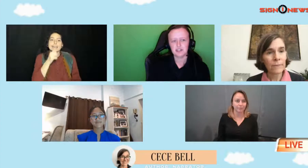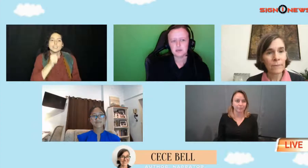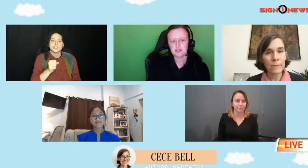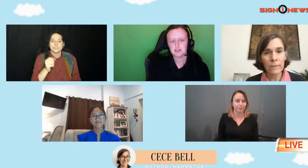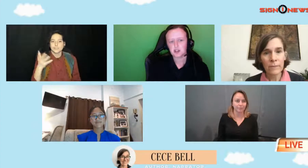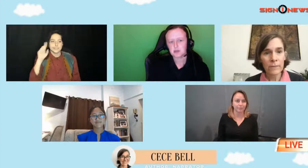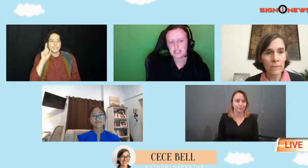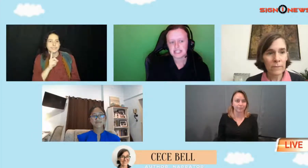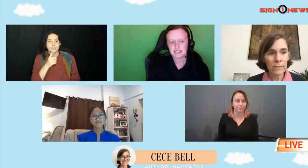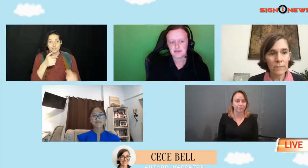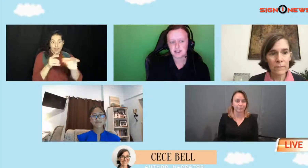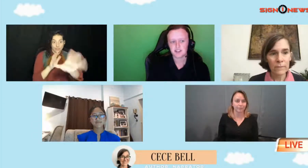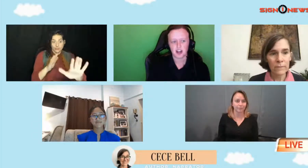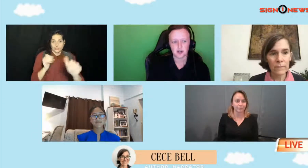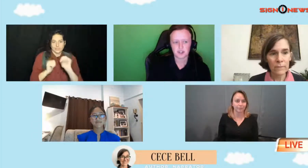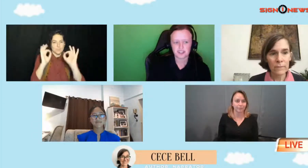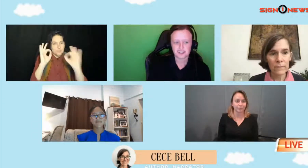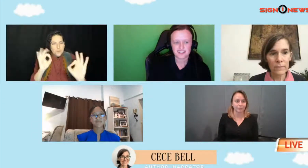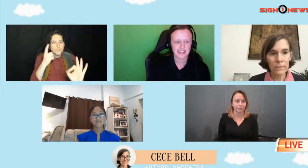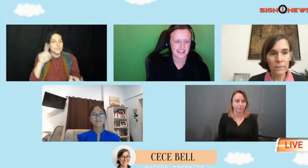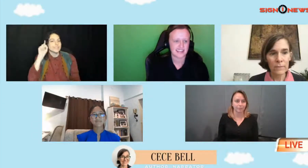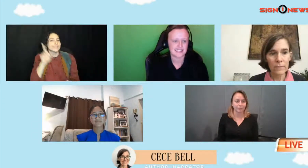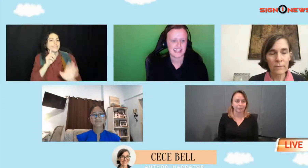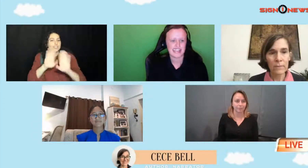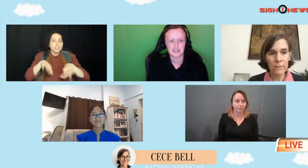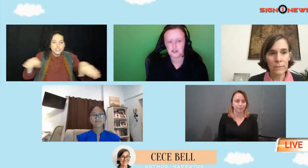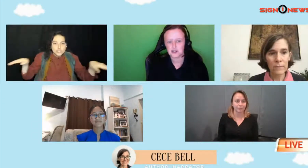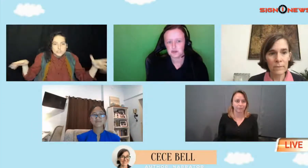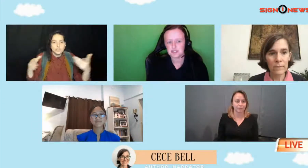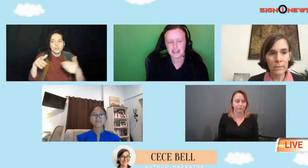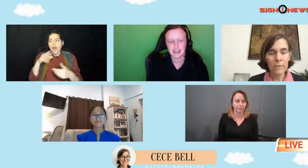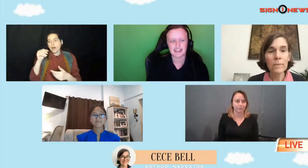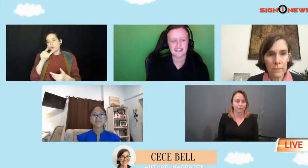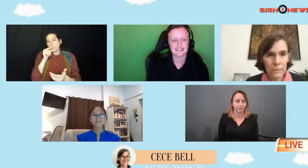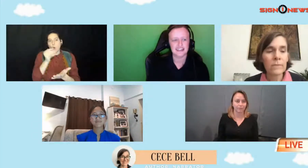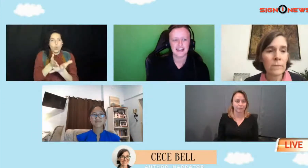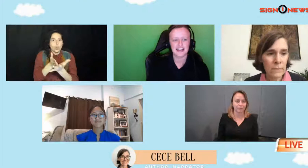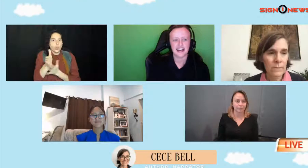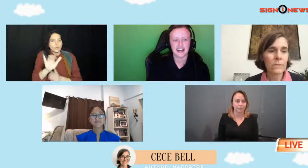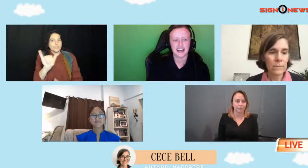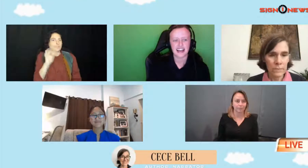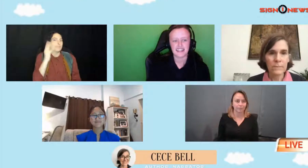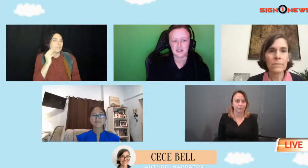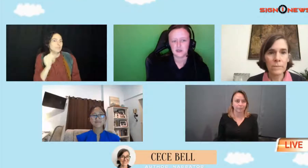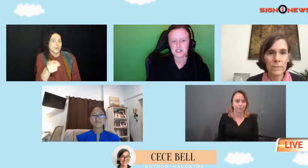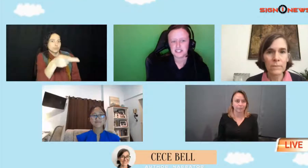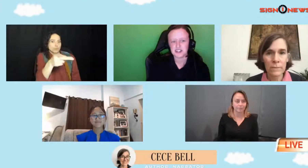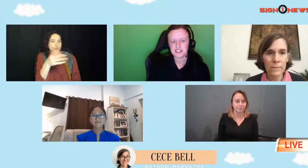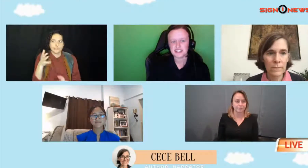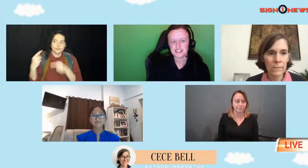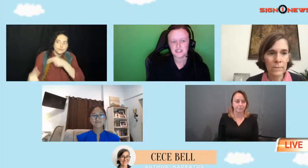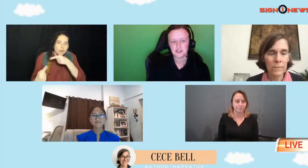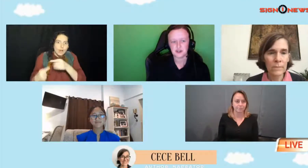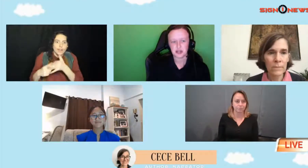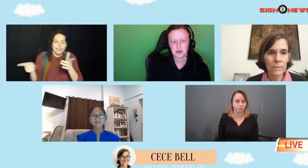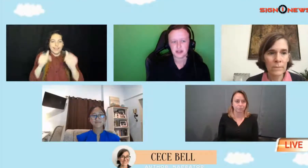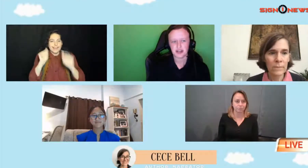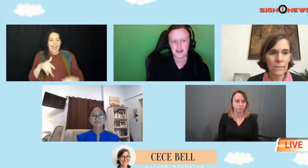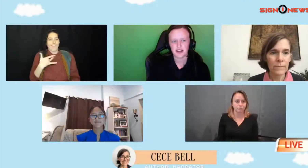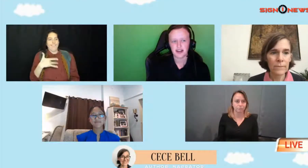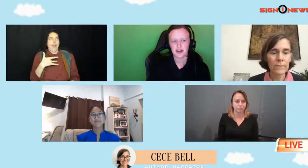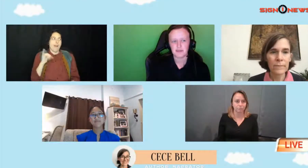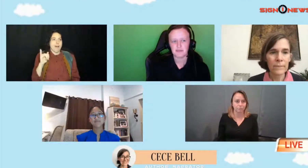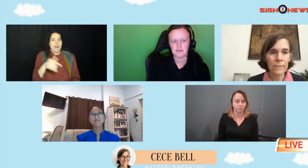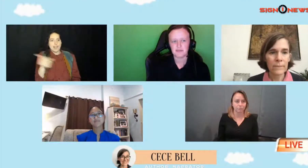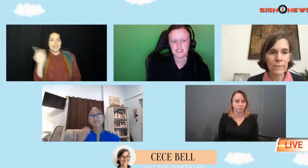In film, there's so many different genres and age groups, and I think your series is such a great